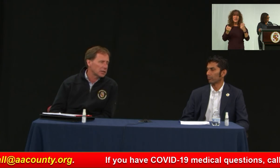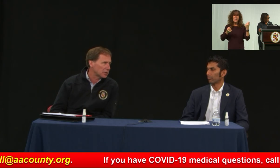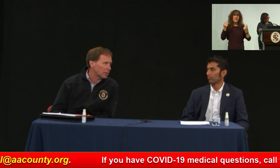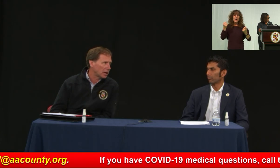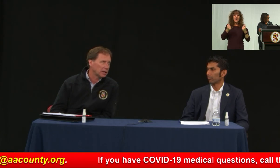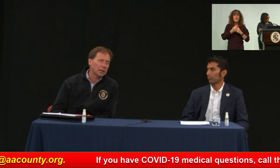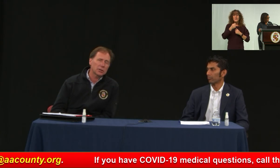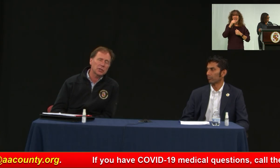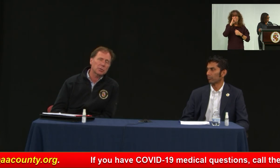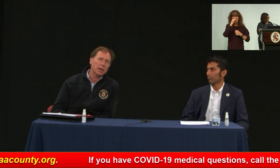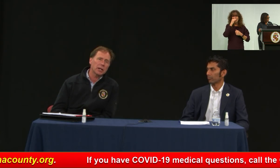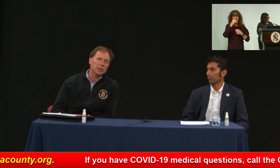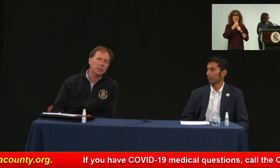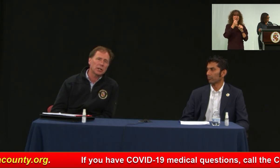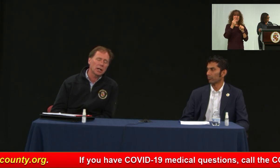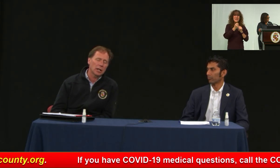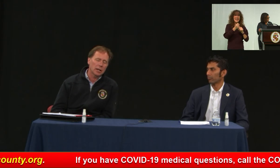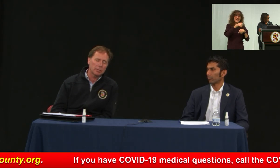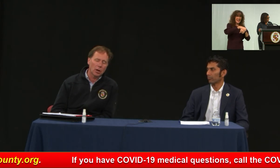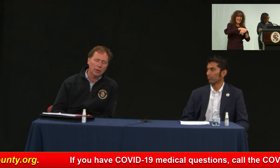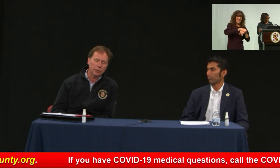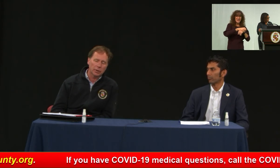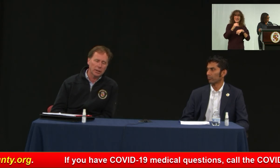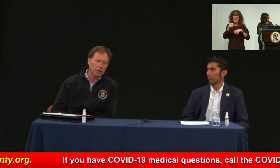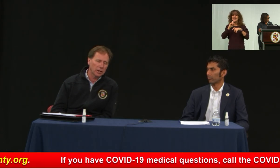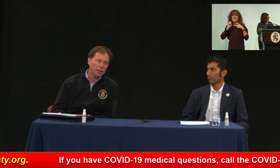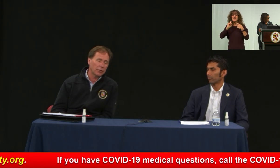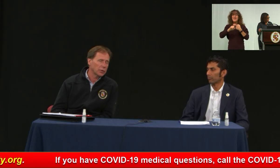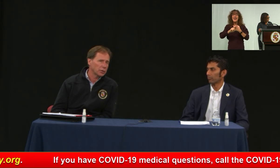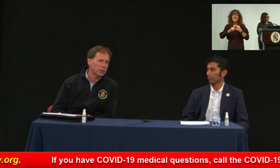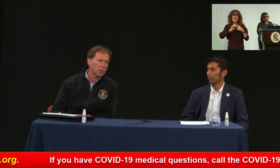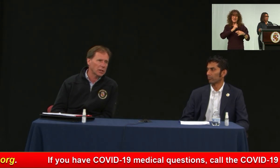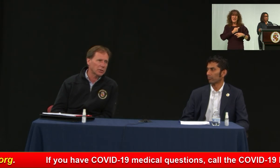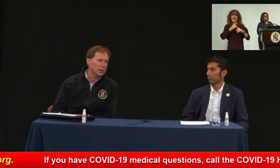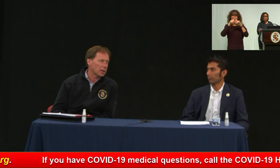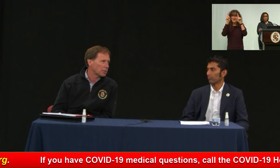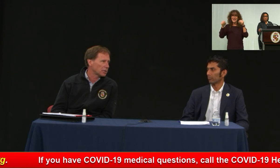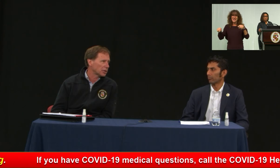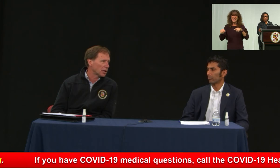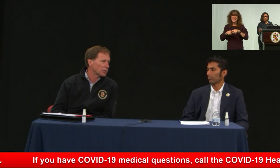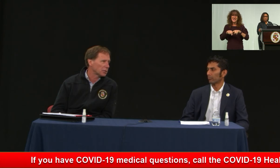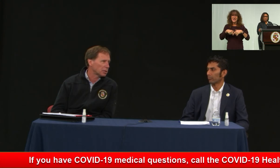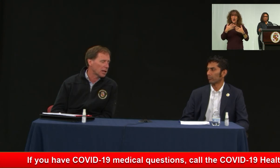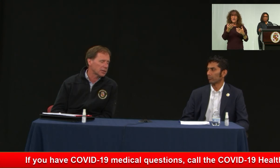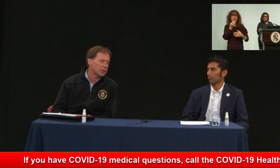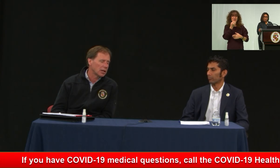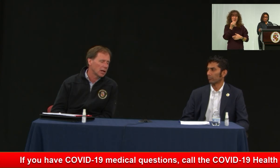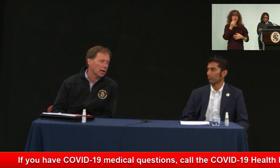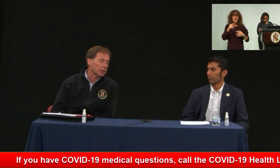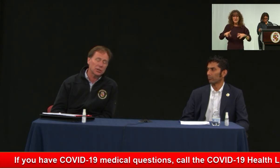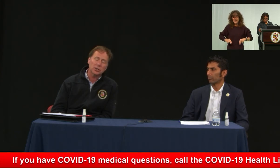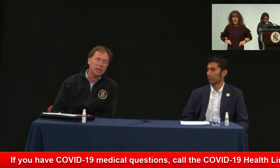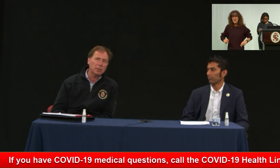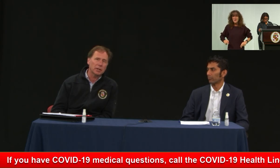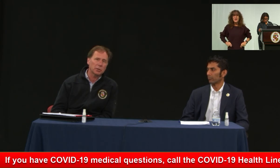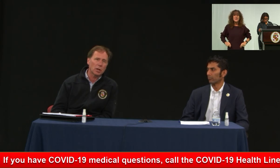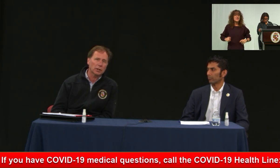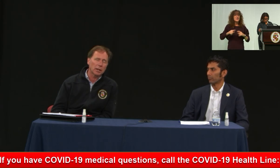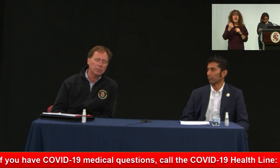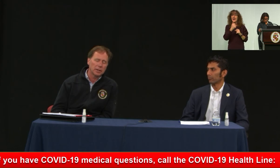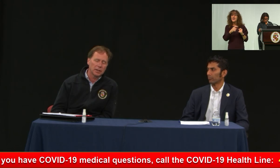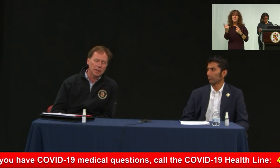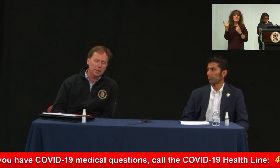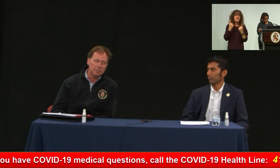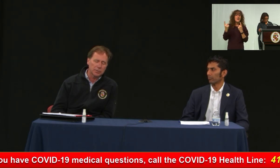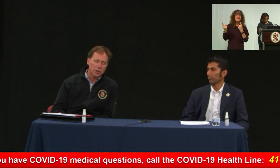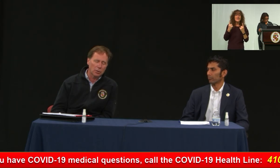their kids had made in English and Spanish, offering food as well as diapers and other supplies to just anybody who walked